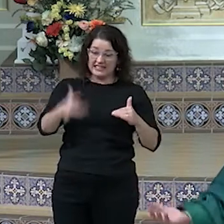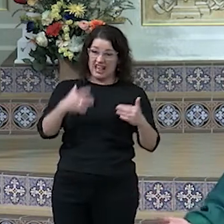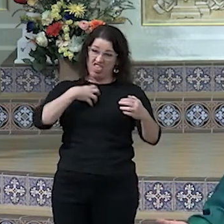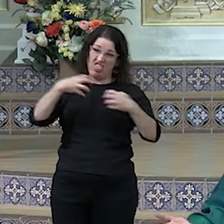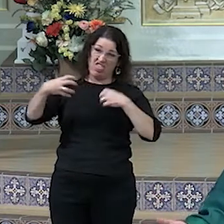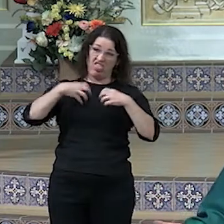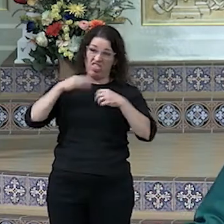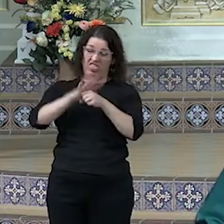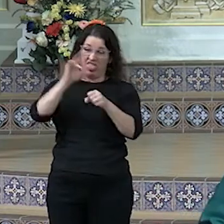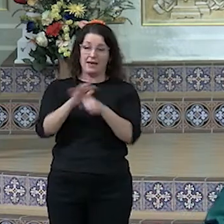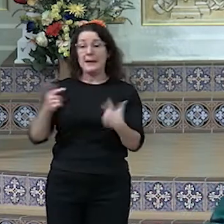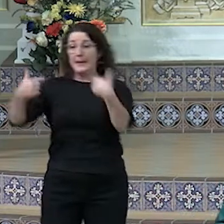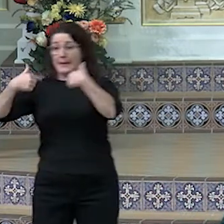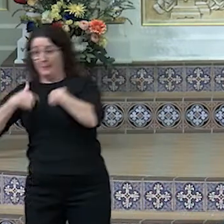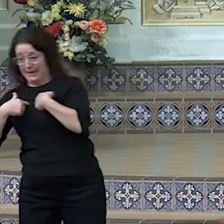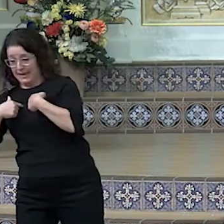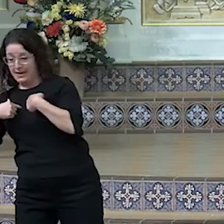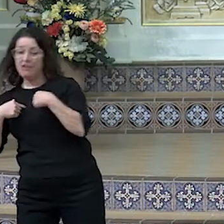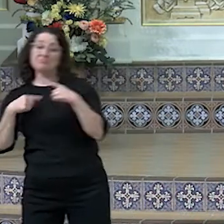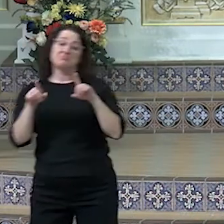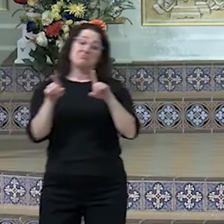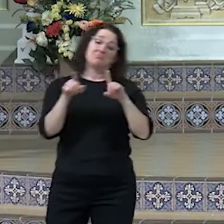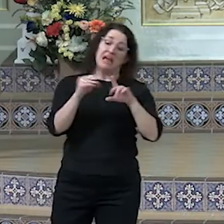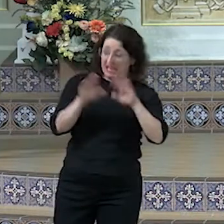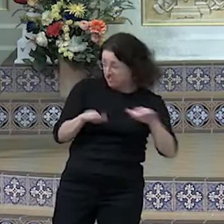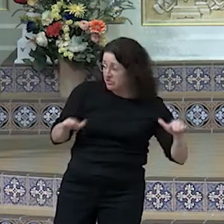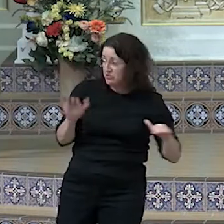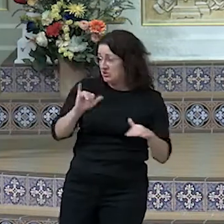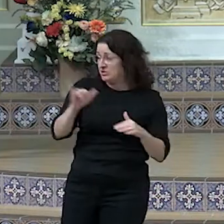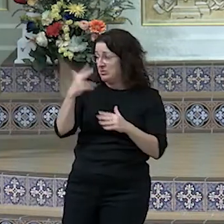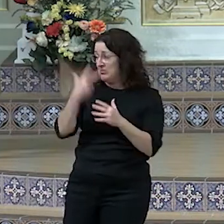Me and children. Right?